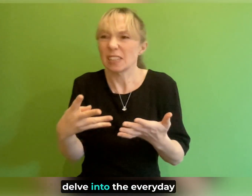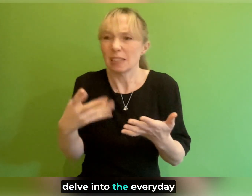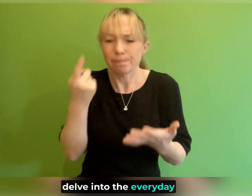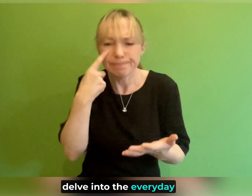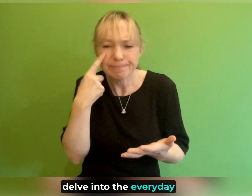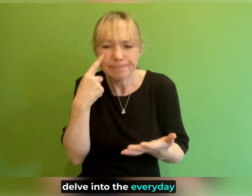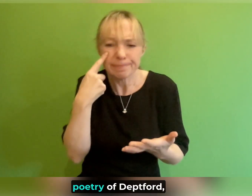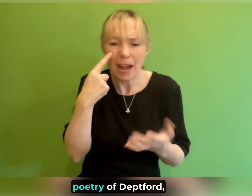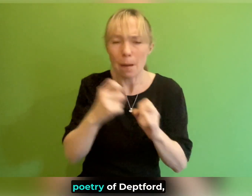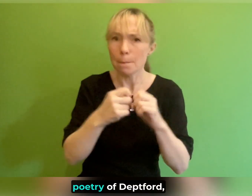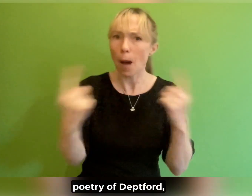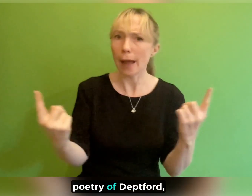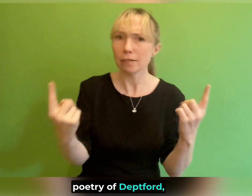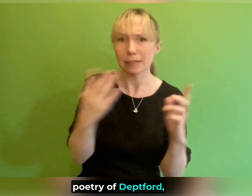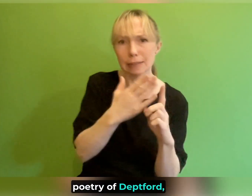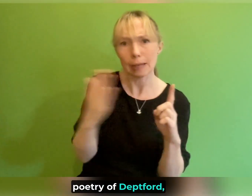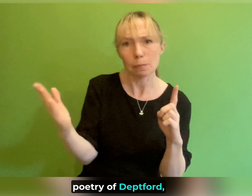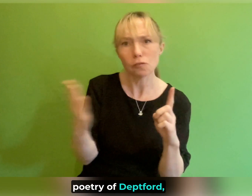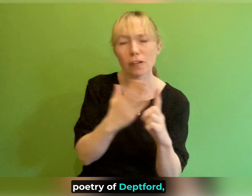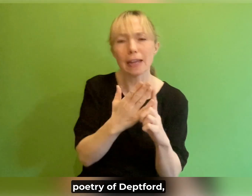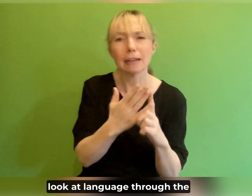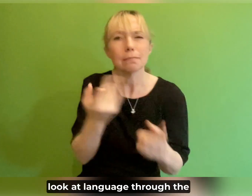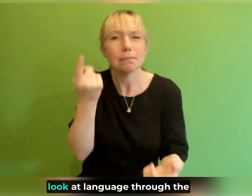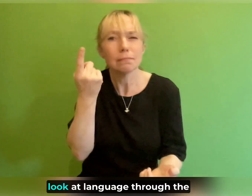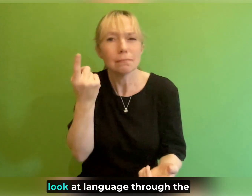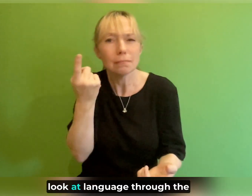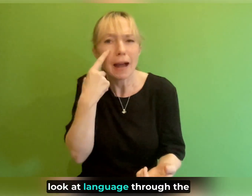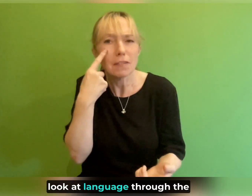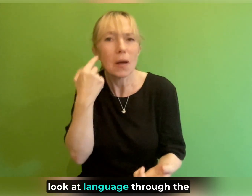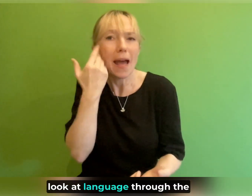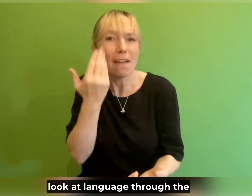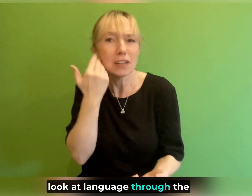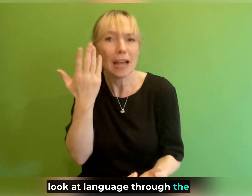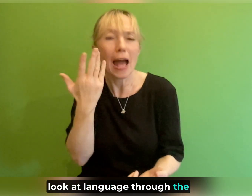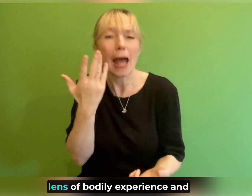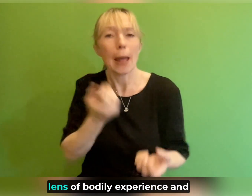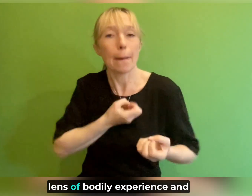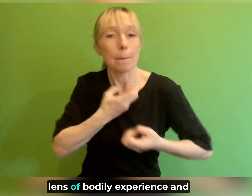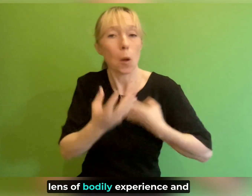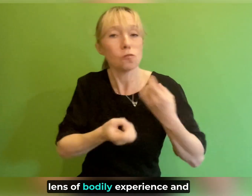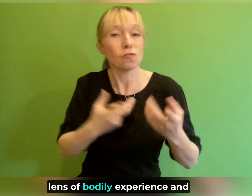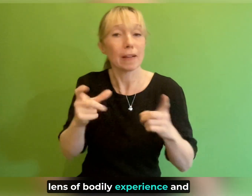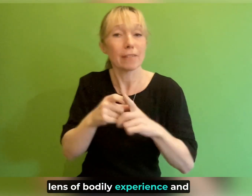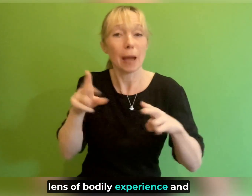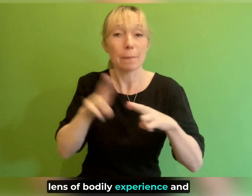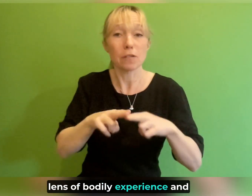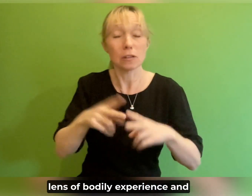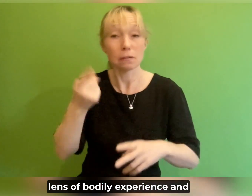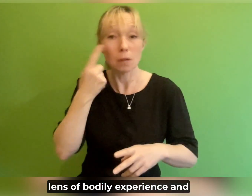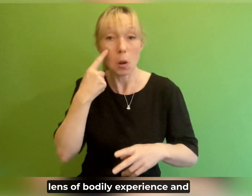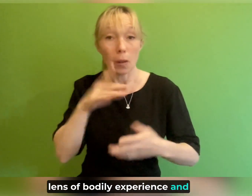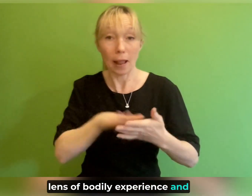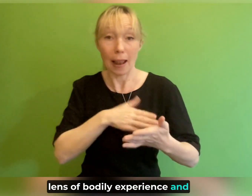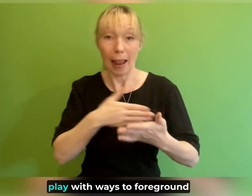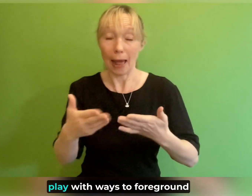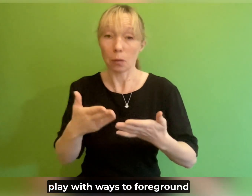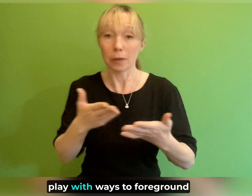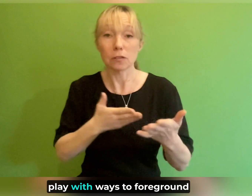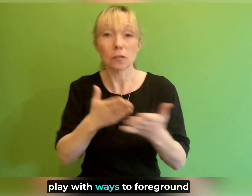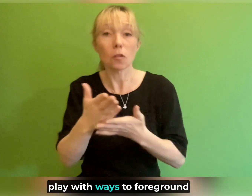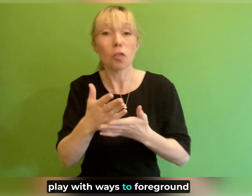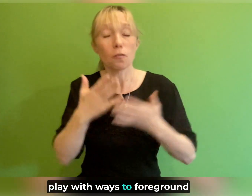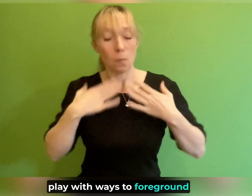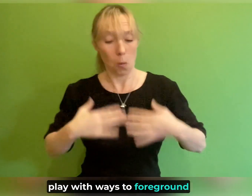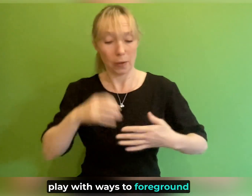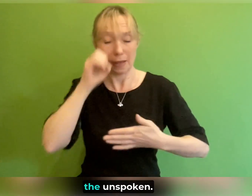delve into the everyday poetry of Deptford, look at language through the lens of bodily experience and play